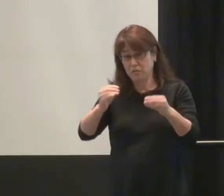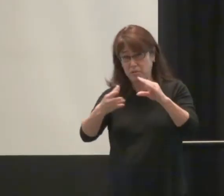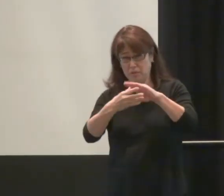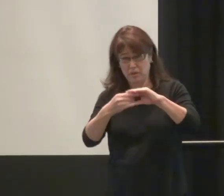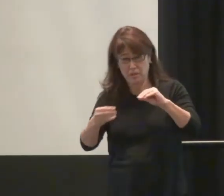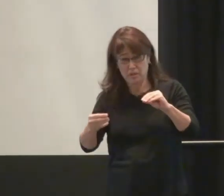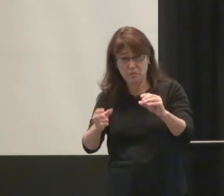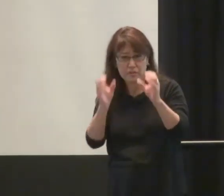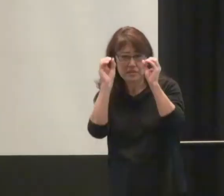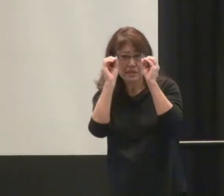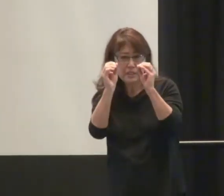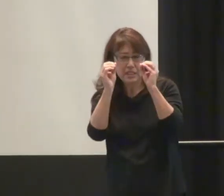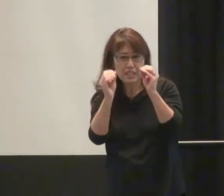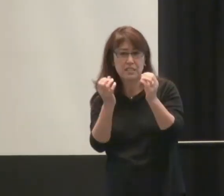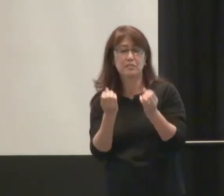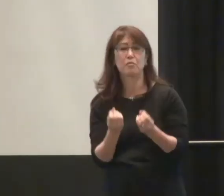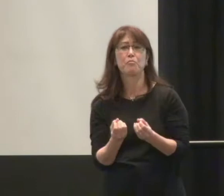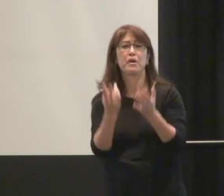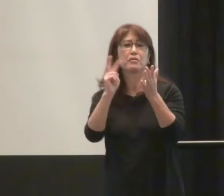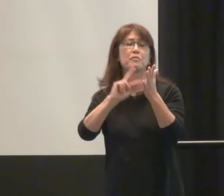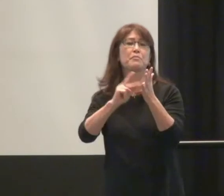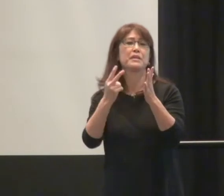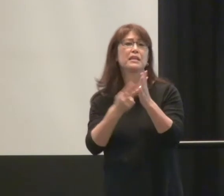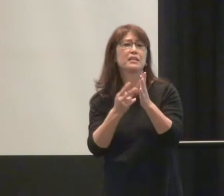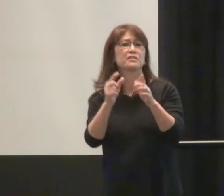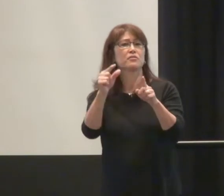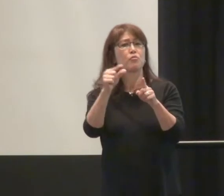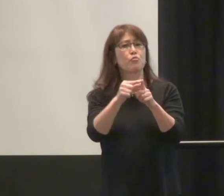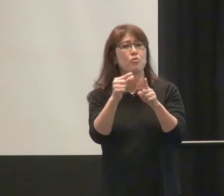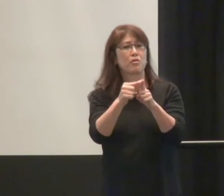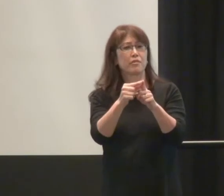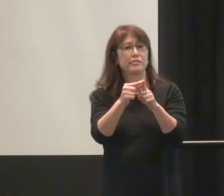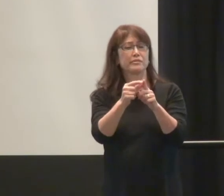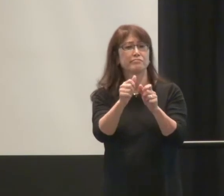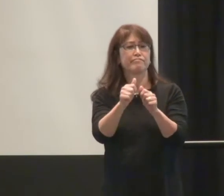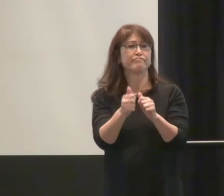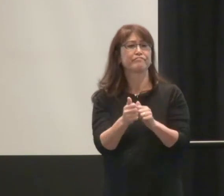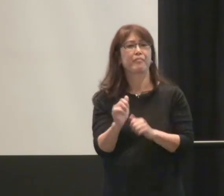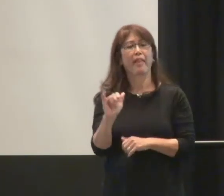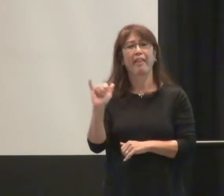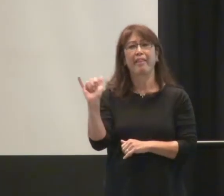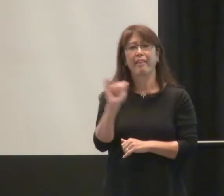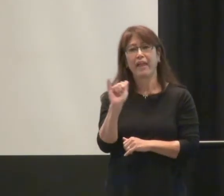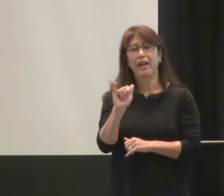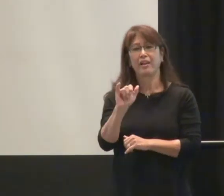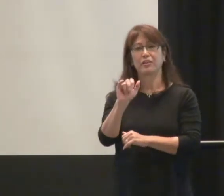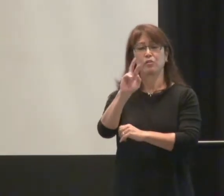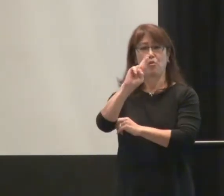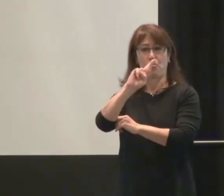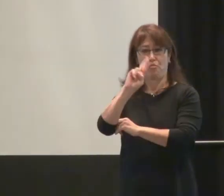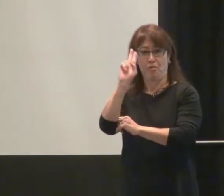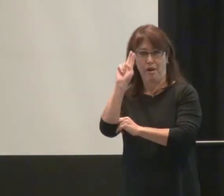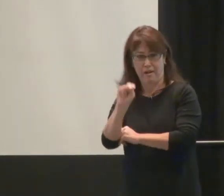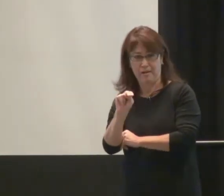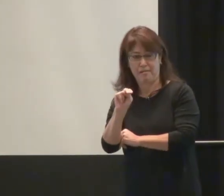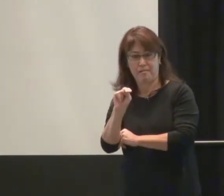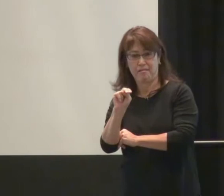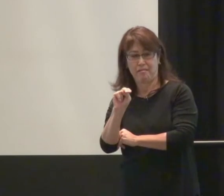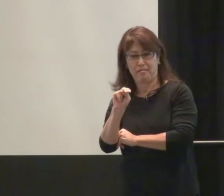Now, the purpose of the stories were to teach students about multiple meanings for different words. Like, for